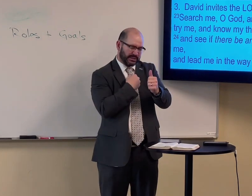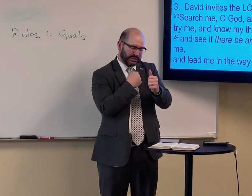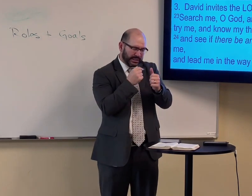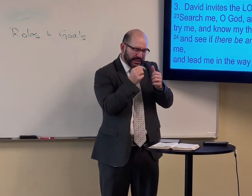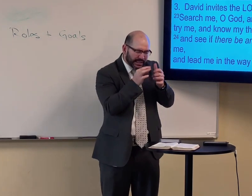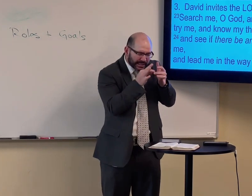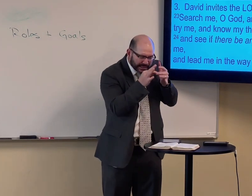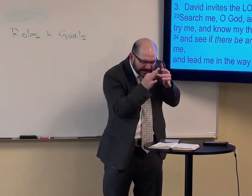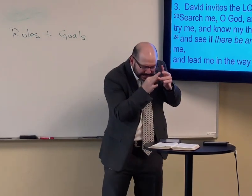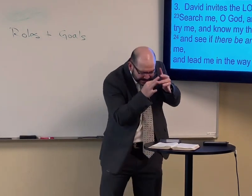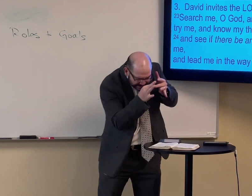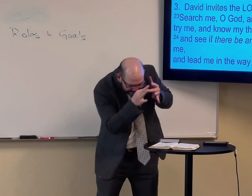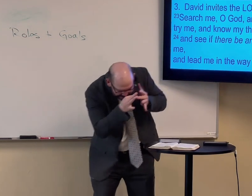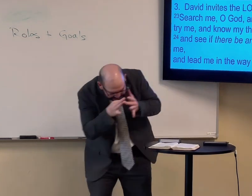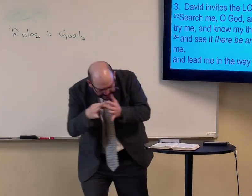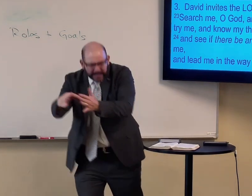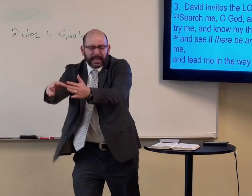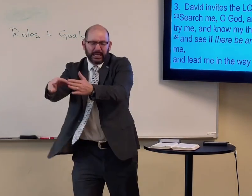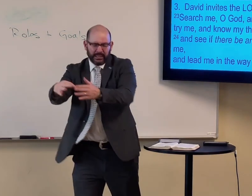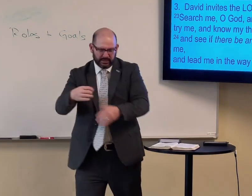Please, help us and lead us.